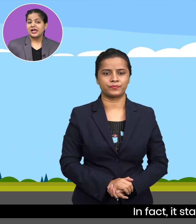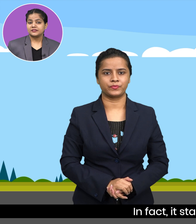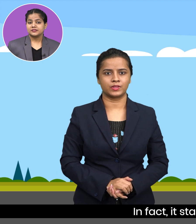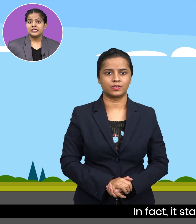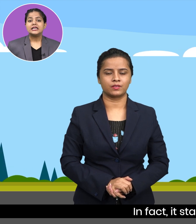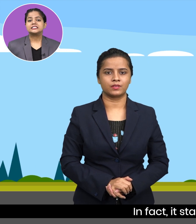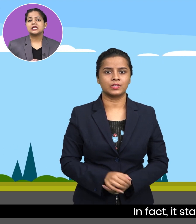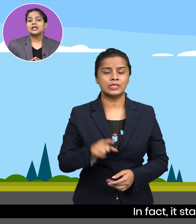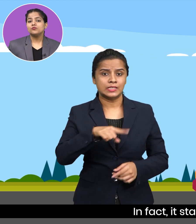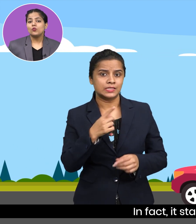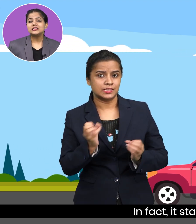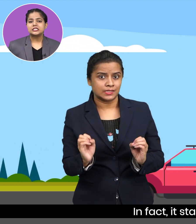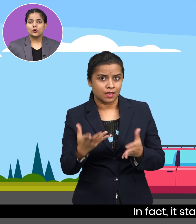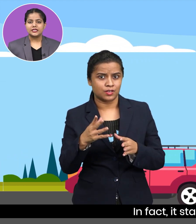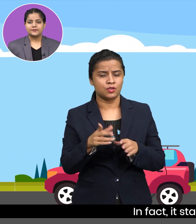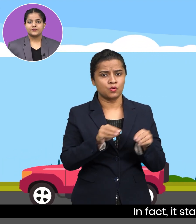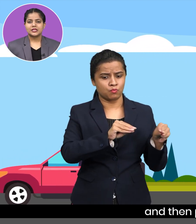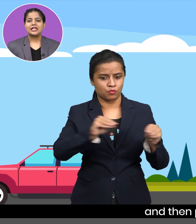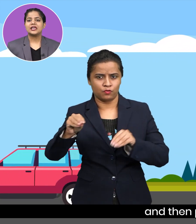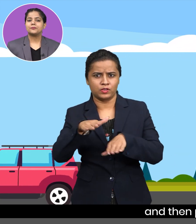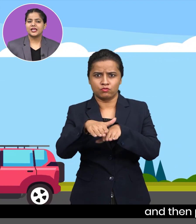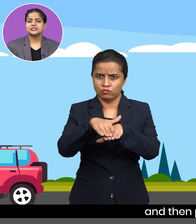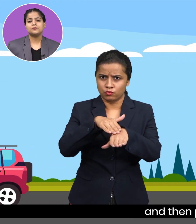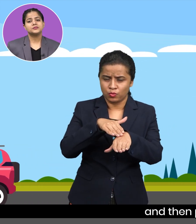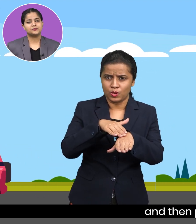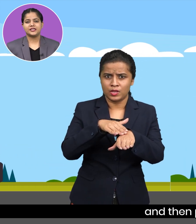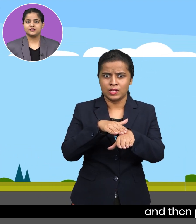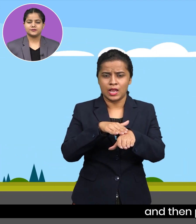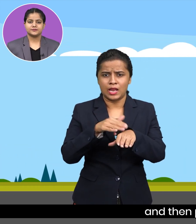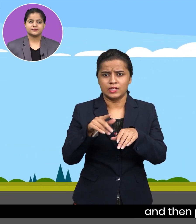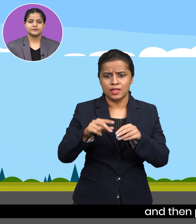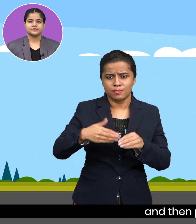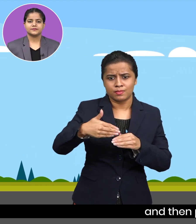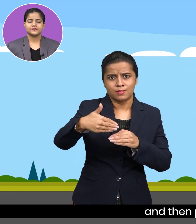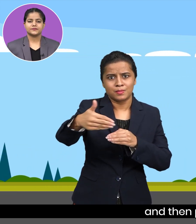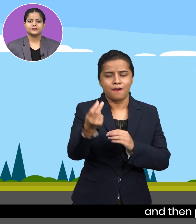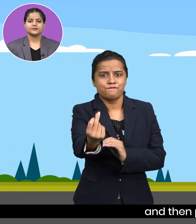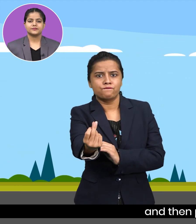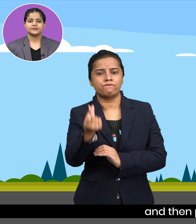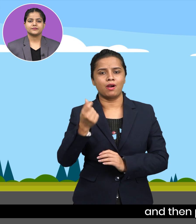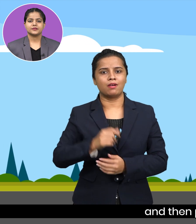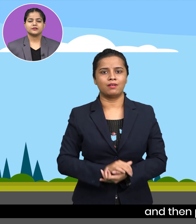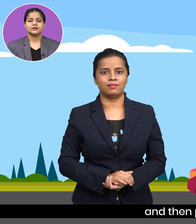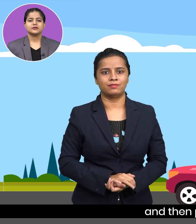In fact, it starts moving slowly and then picks up speed.